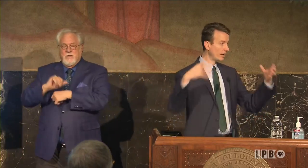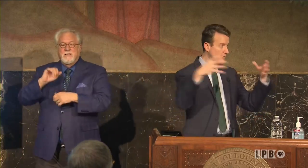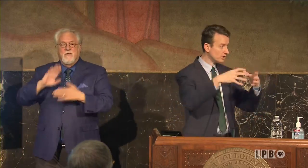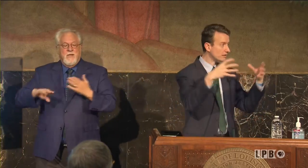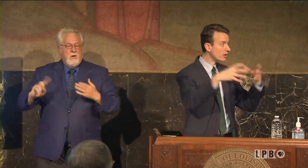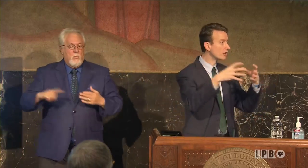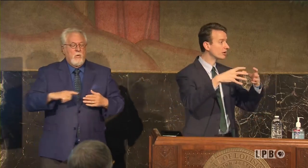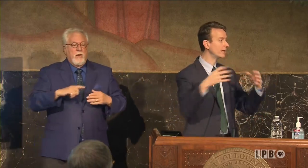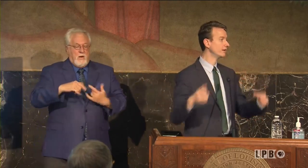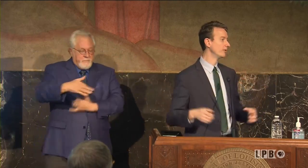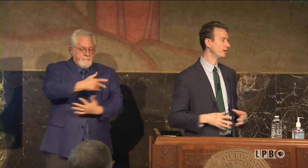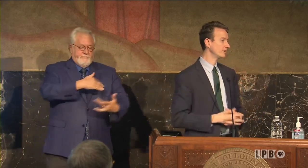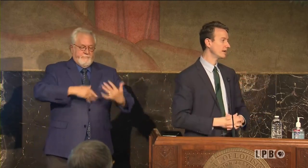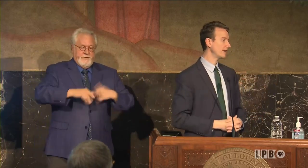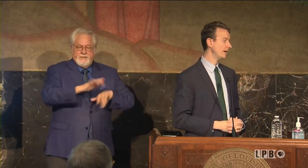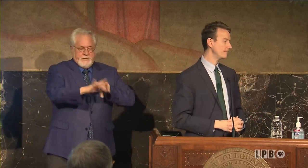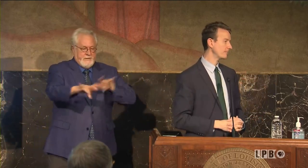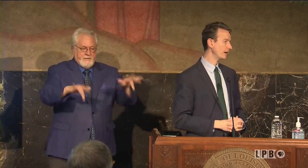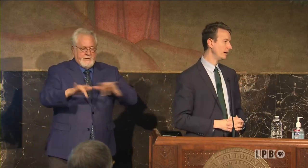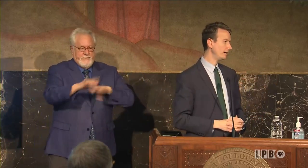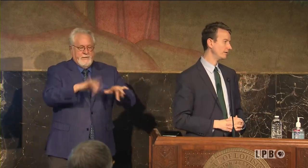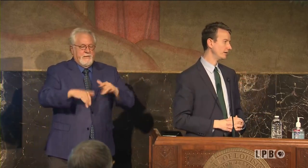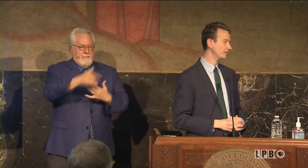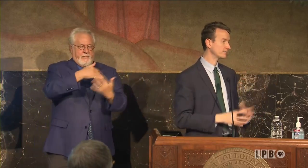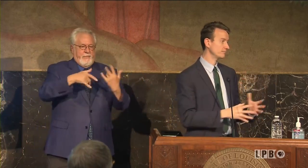where there's a lot of congregating around